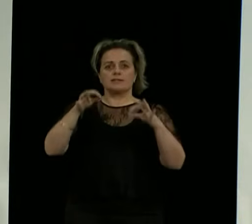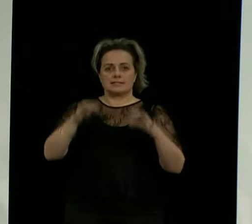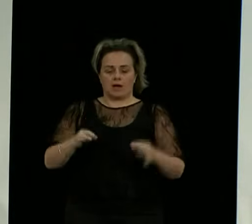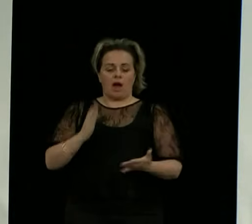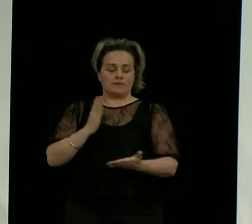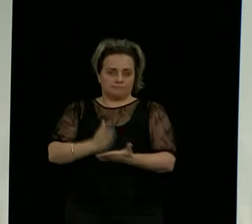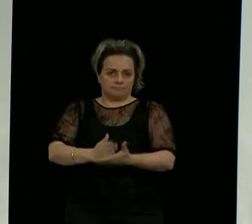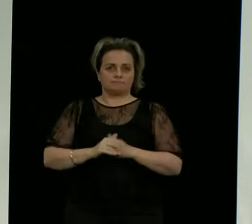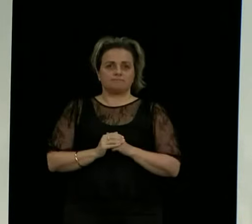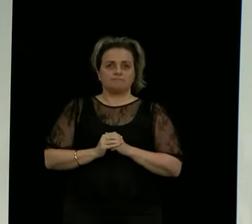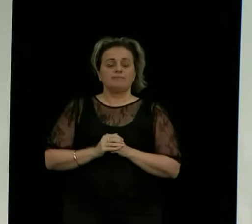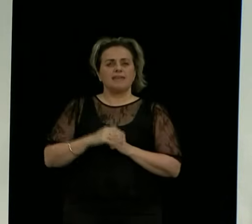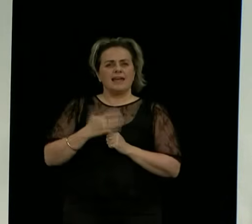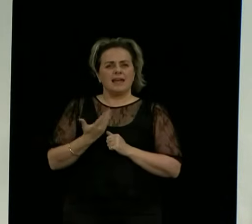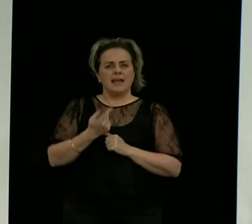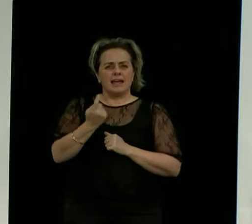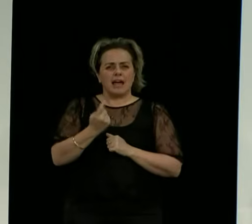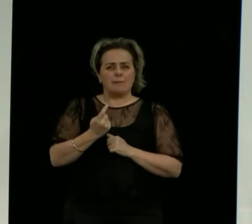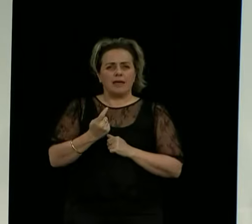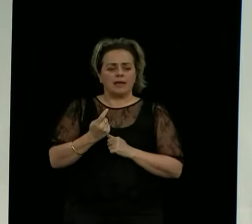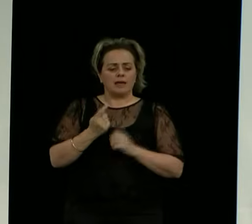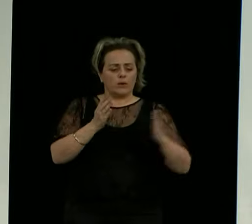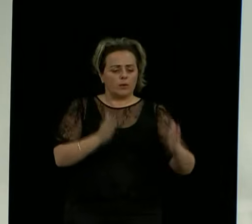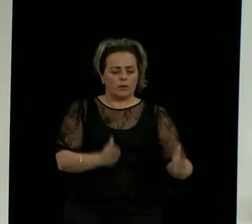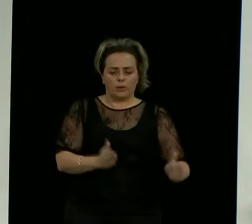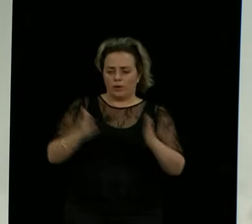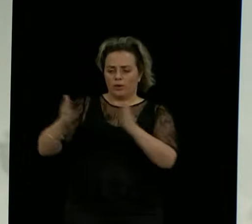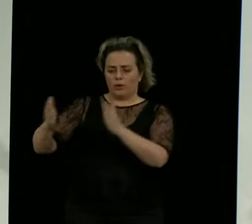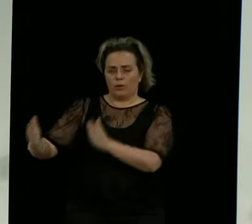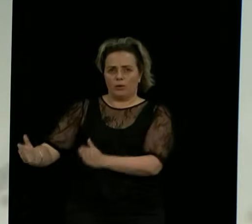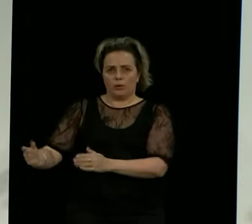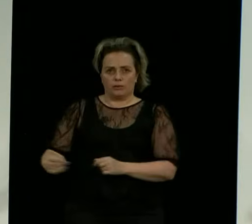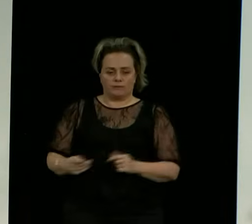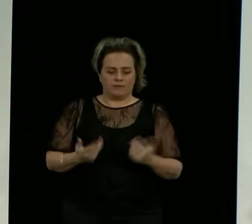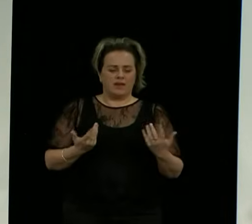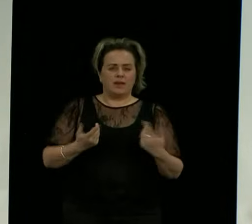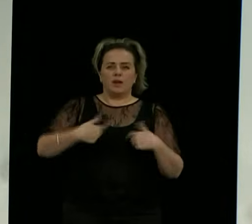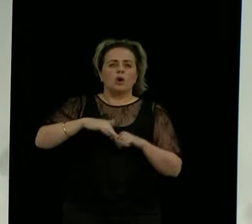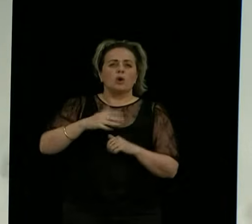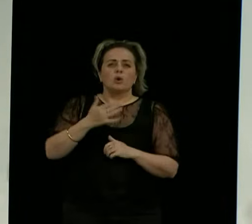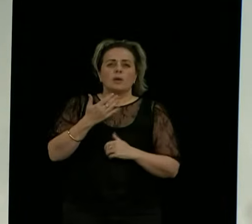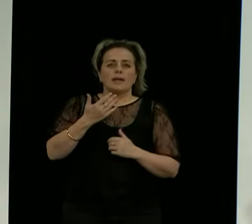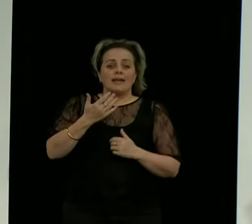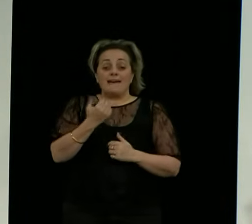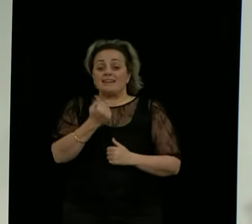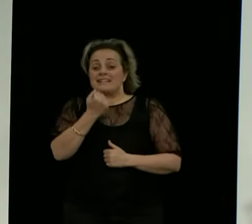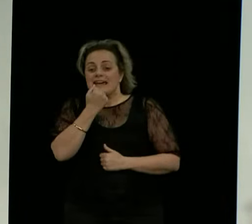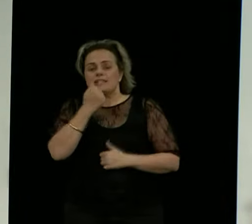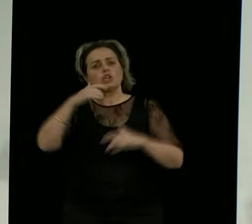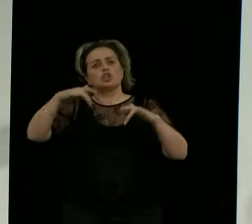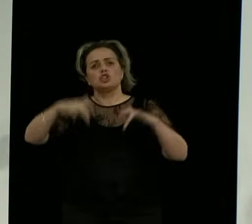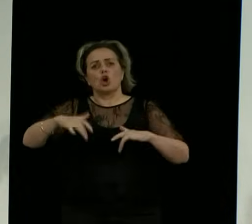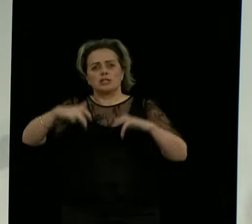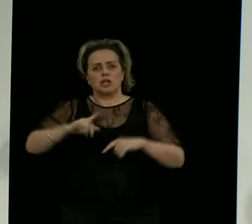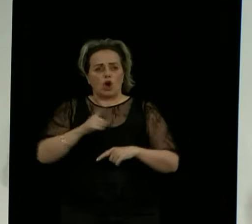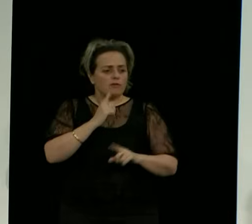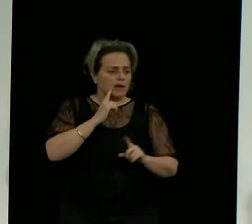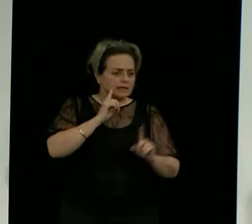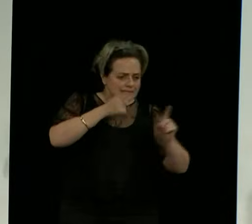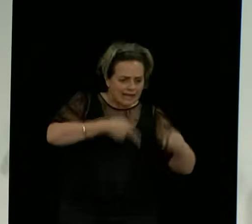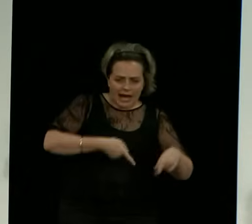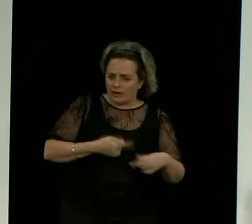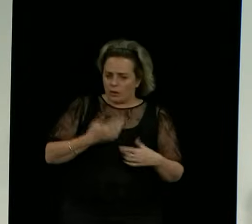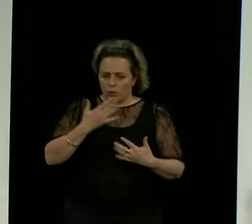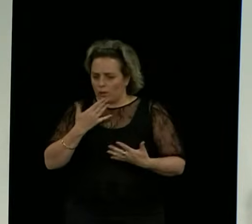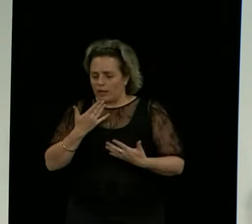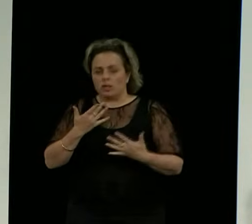I'll now set out the next 2 steps in our phased transition. We do not have a date for these steps, but we will make an assessment of our readiness